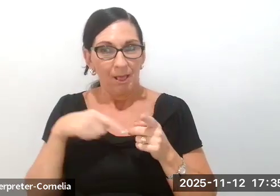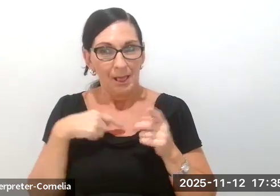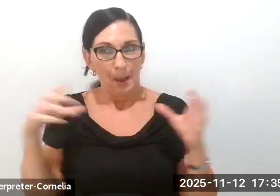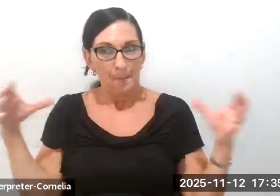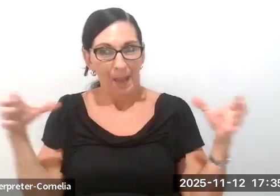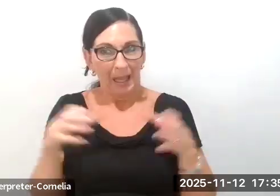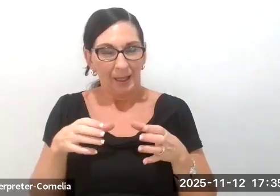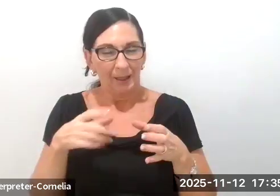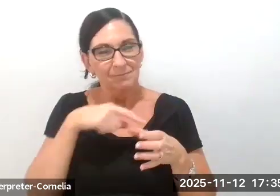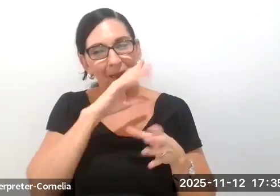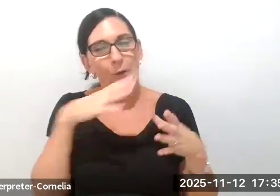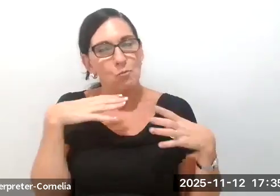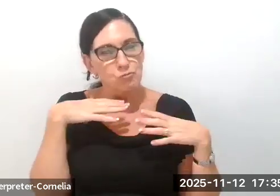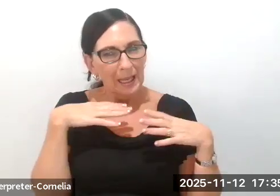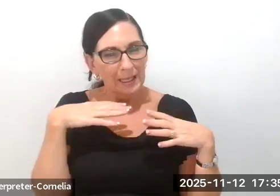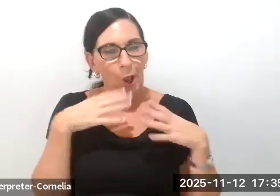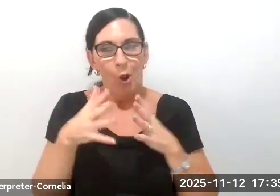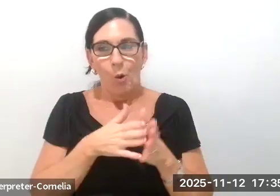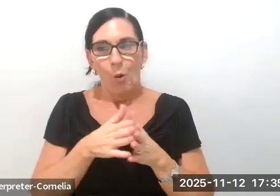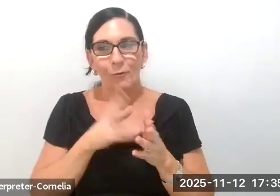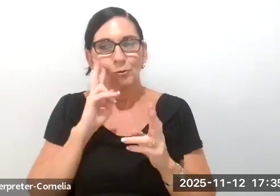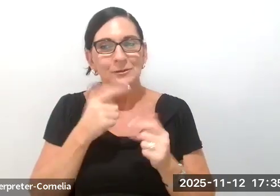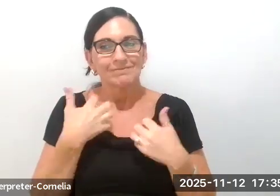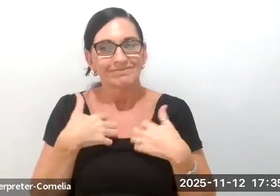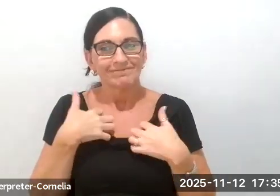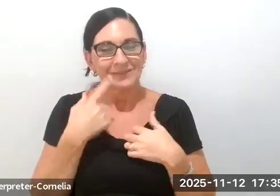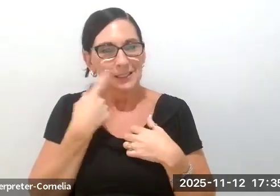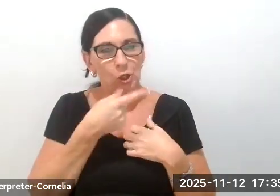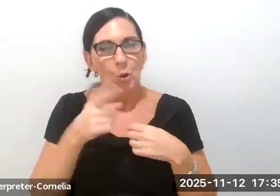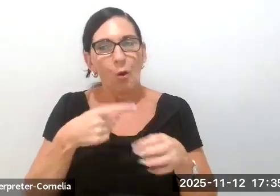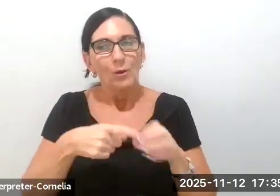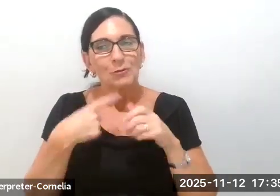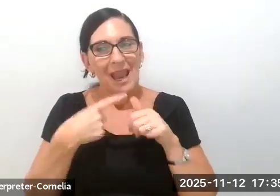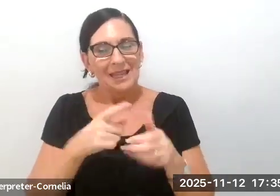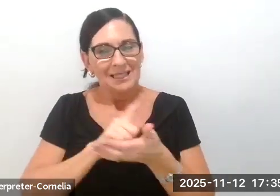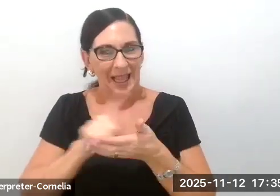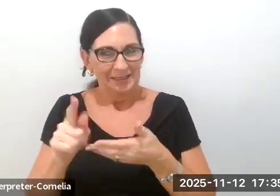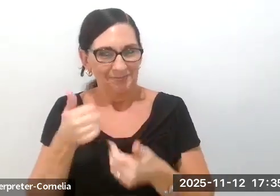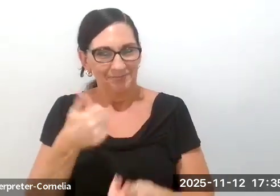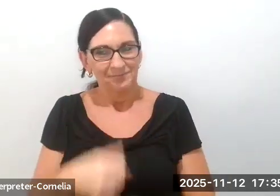have a break, and we'll look forward to joining you for the Q&A session after the break.